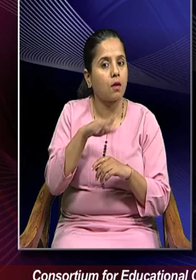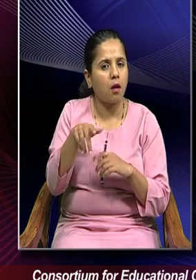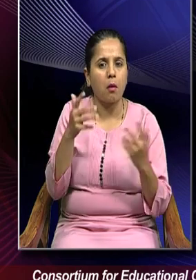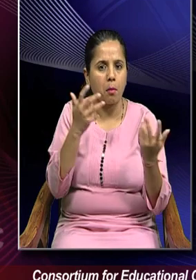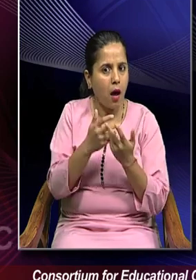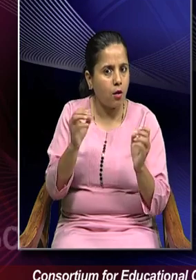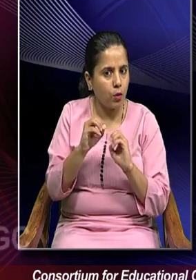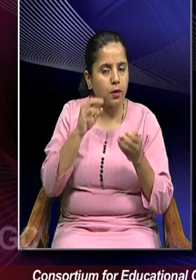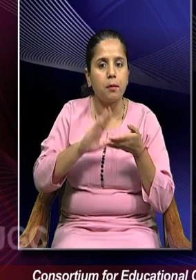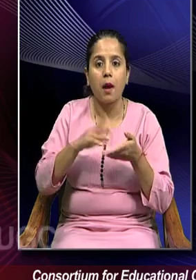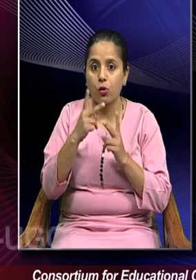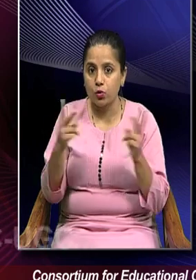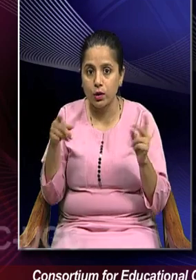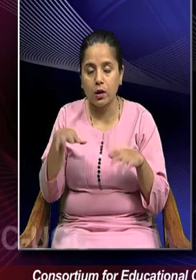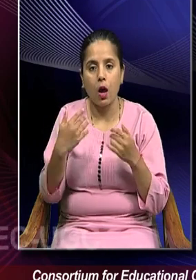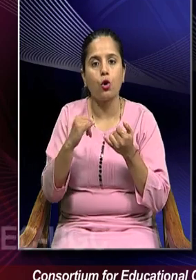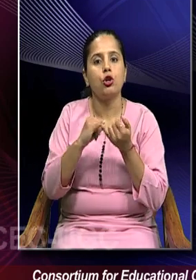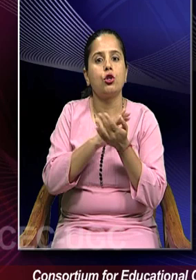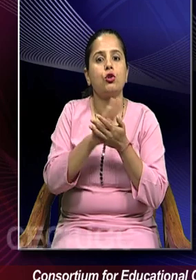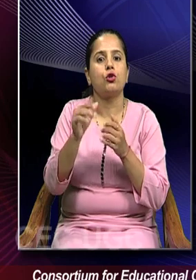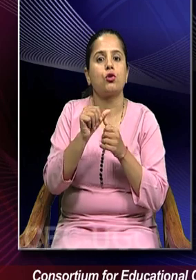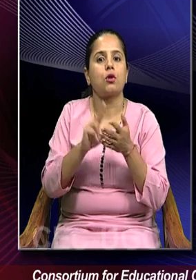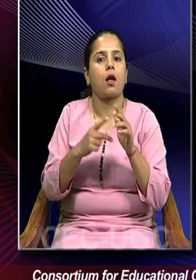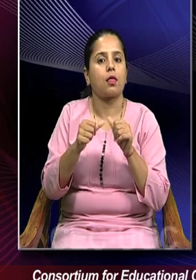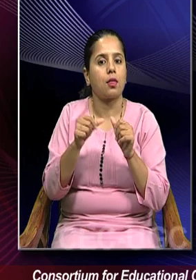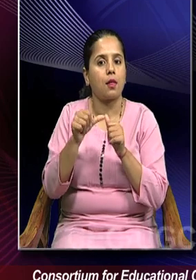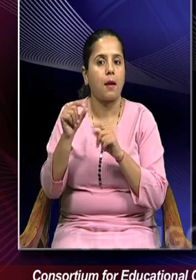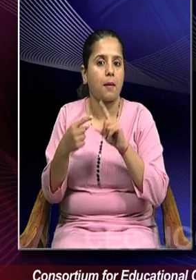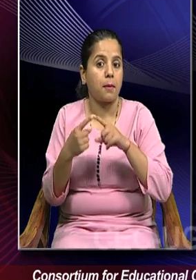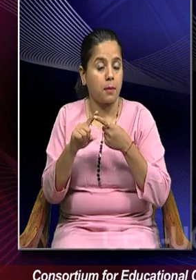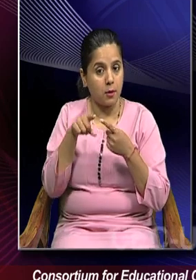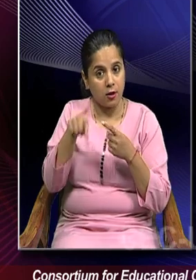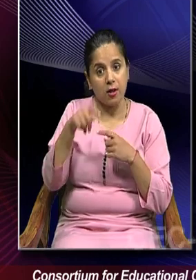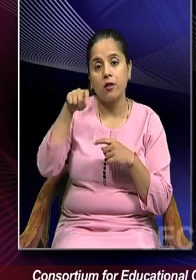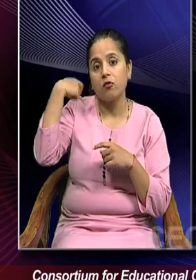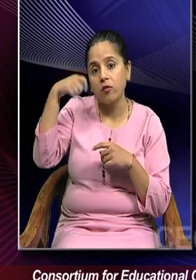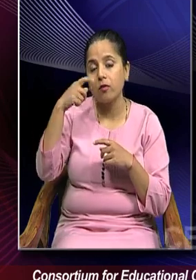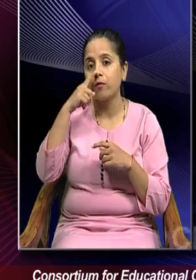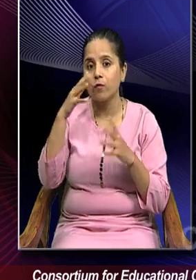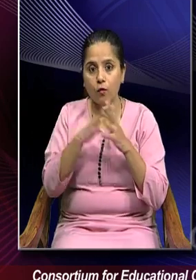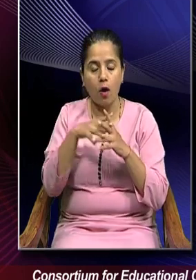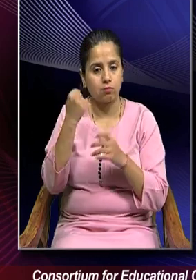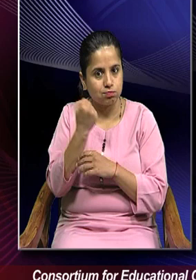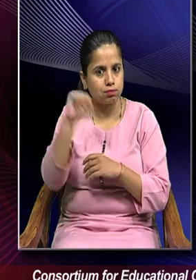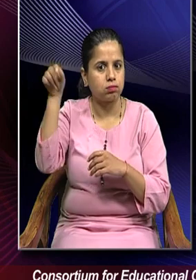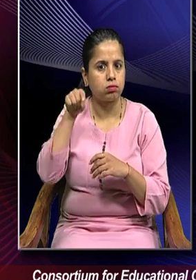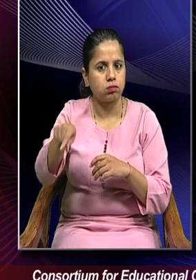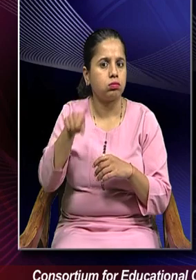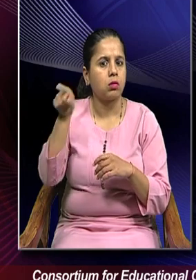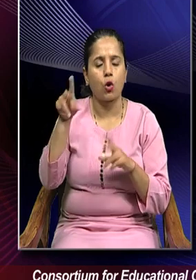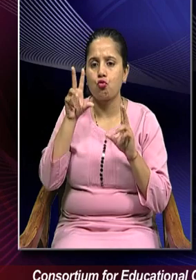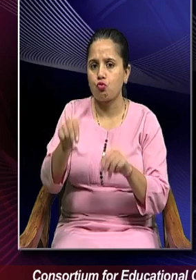mismatched marriages, and how Shanta Apte, who played the female protagonist, refuses to consummate